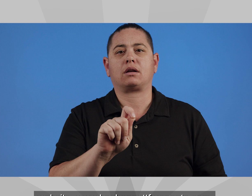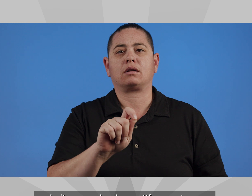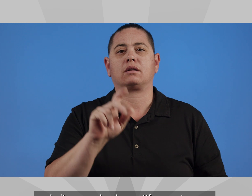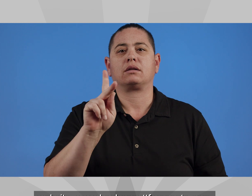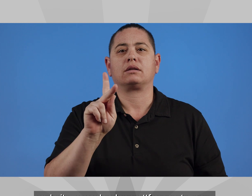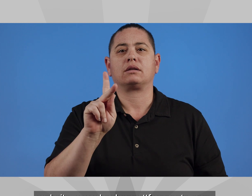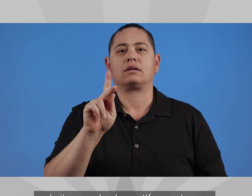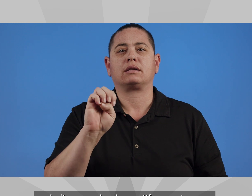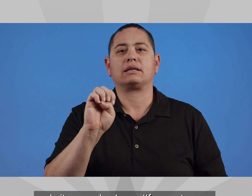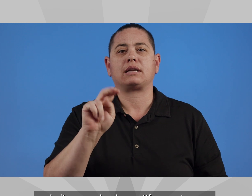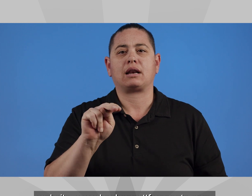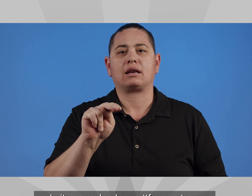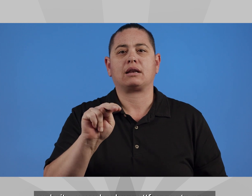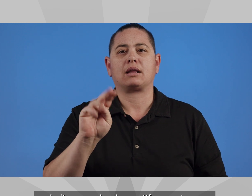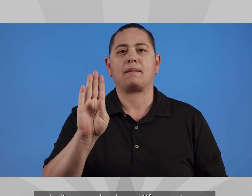Website,